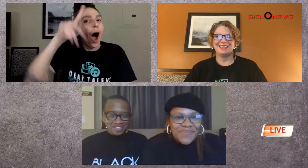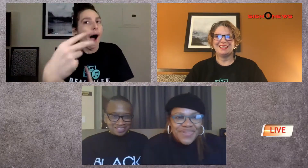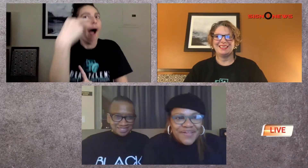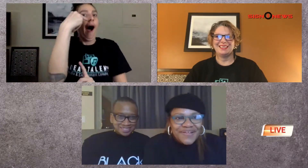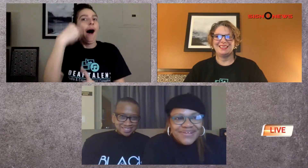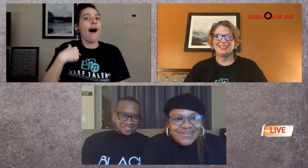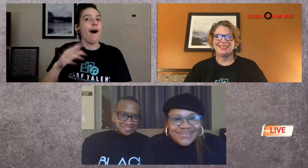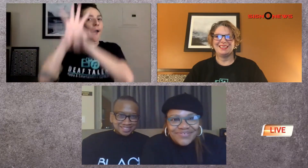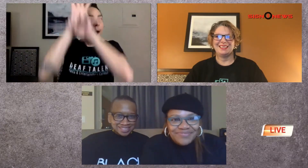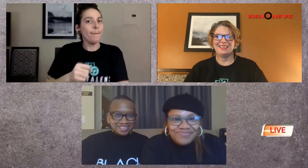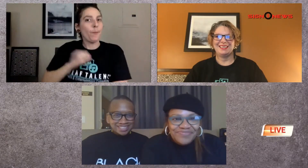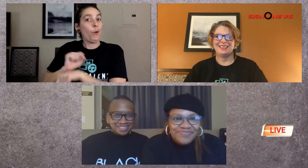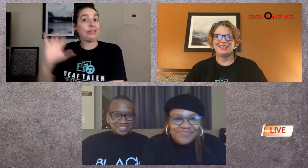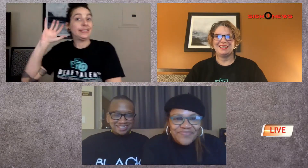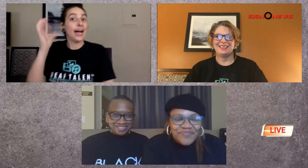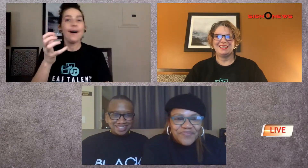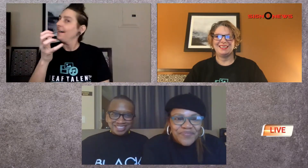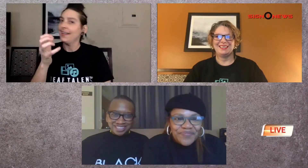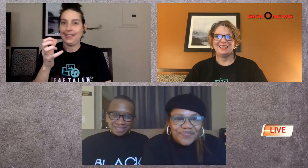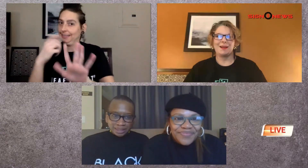everybody, and in the audience.